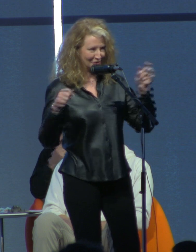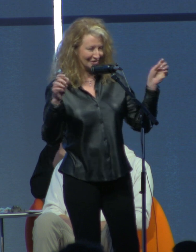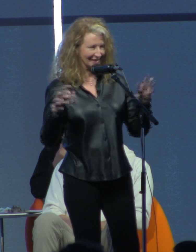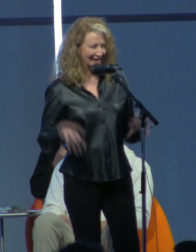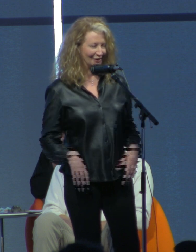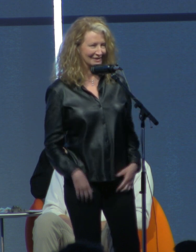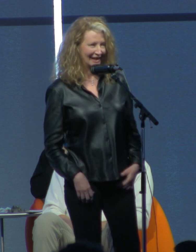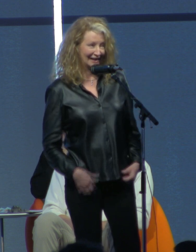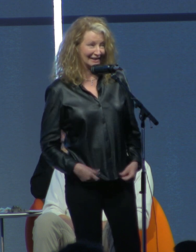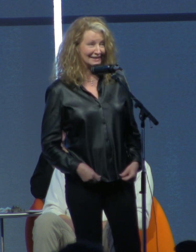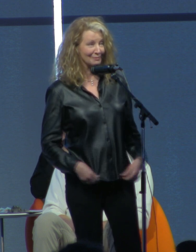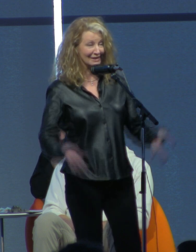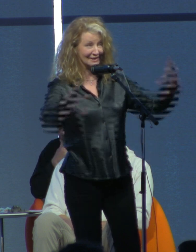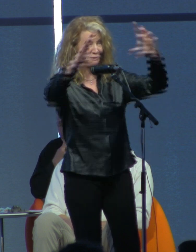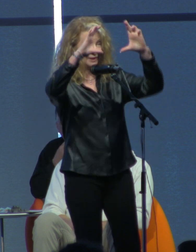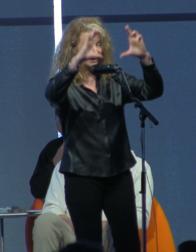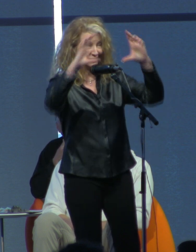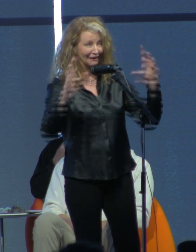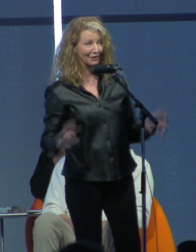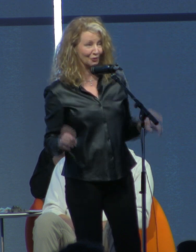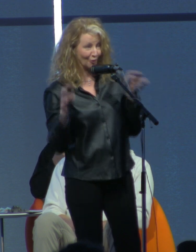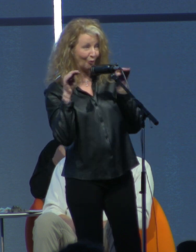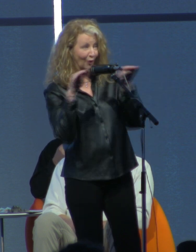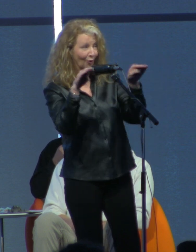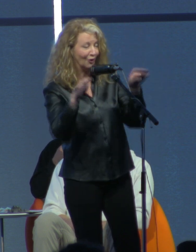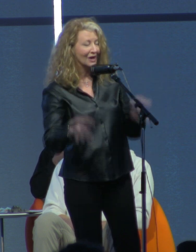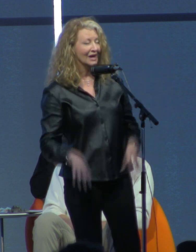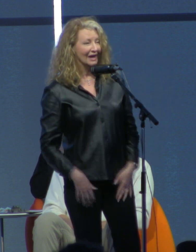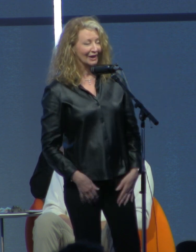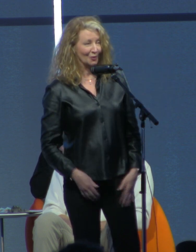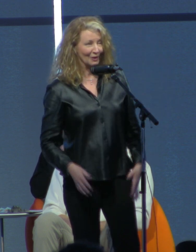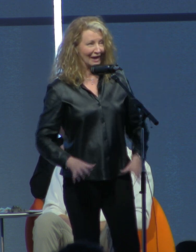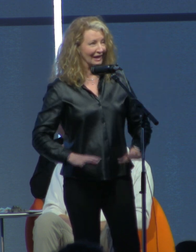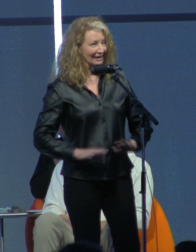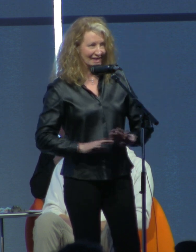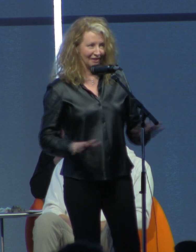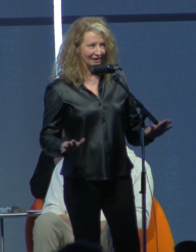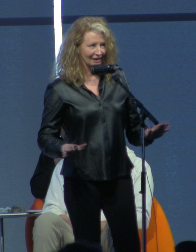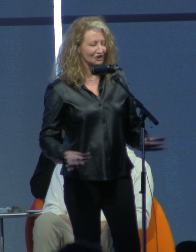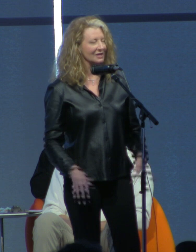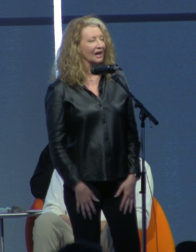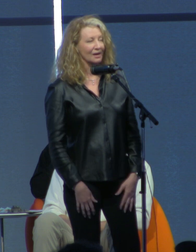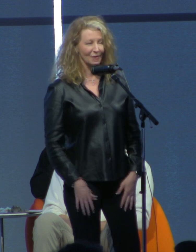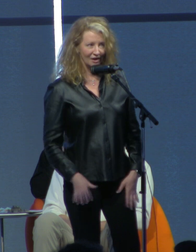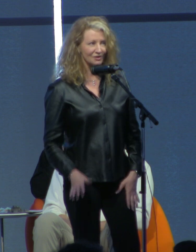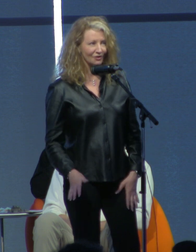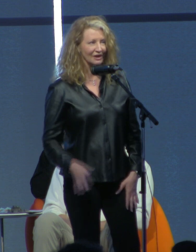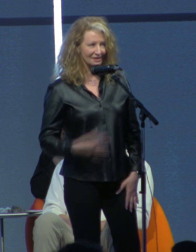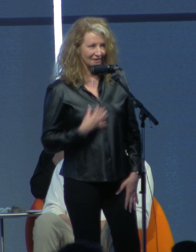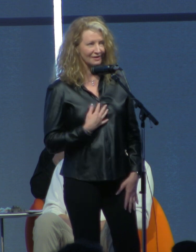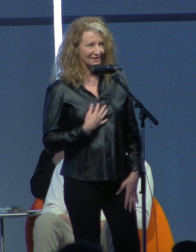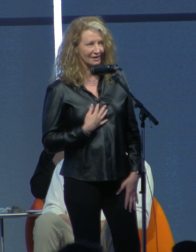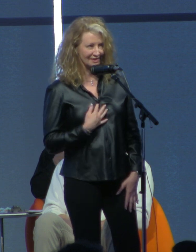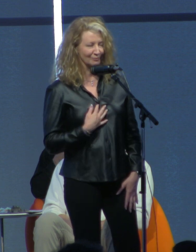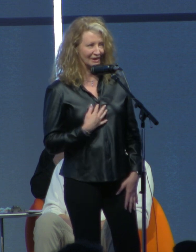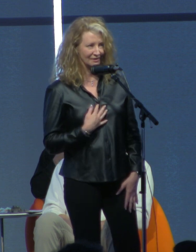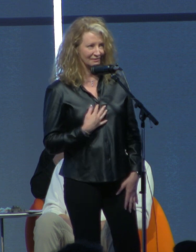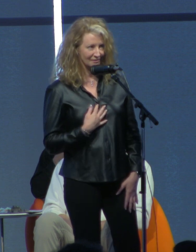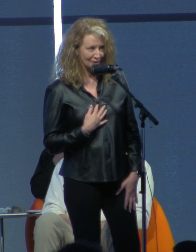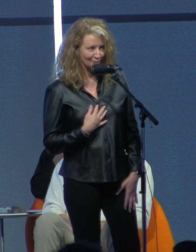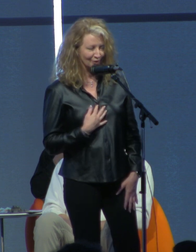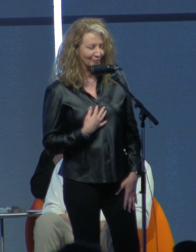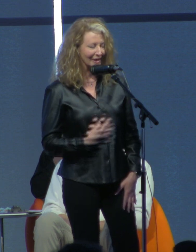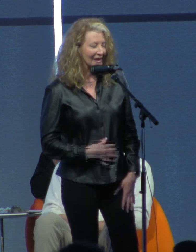the doors. And, it's like, unless somebody's this big, can fit through a porthole, and nothing. And she's like, I'm not joking. Seriously,